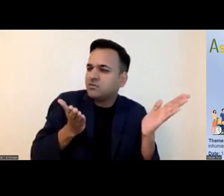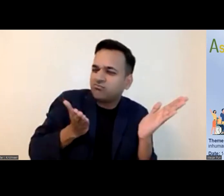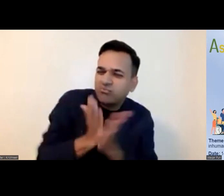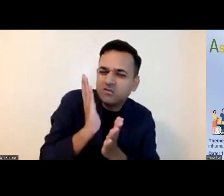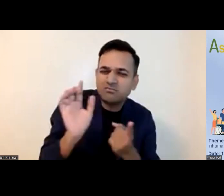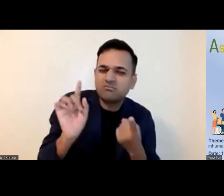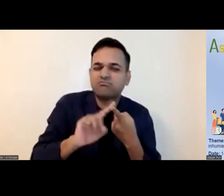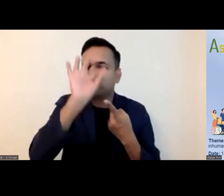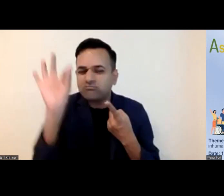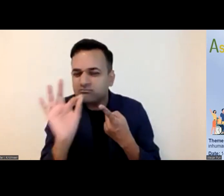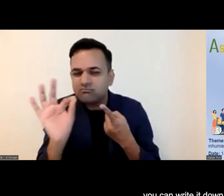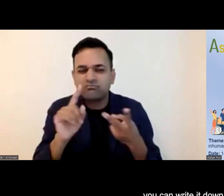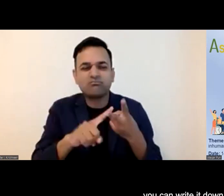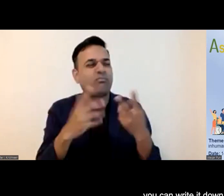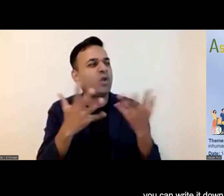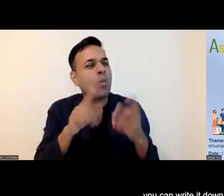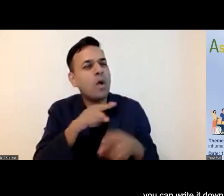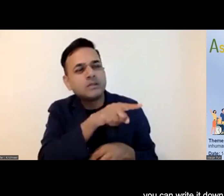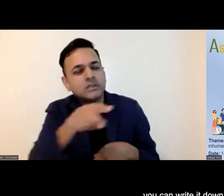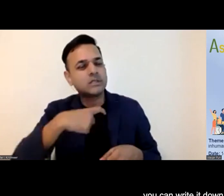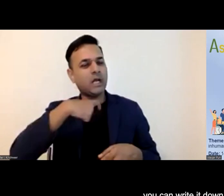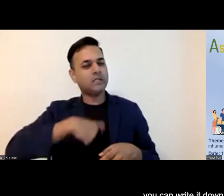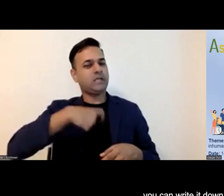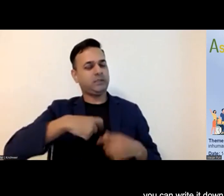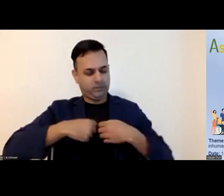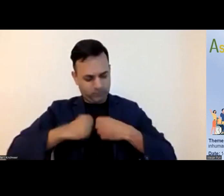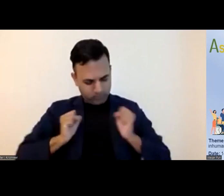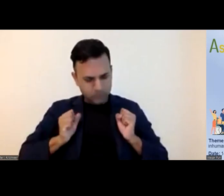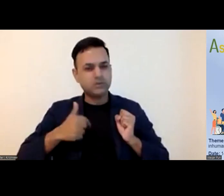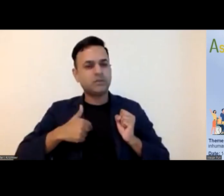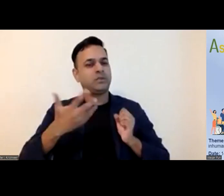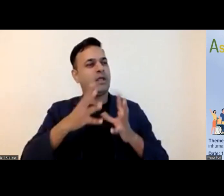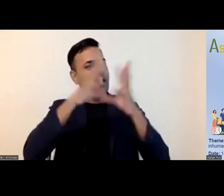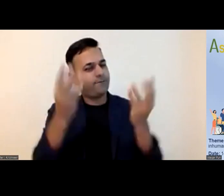panelists, you can write it down in the Q&A.